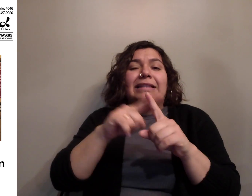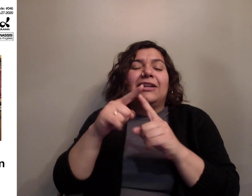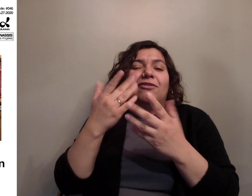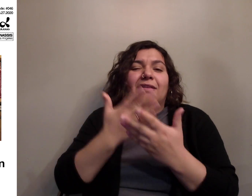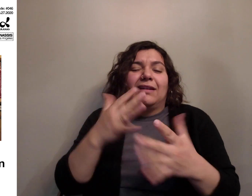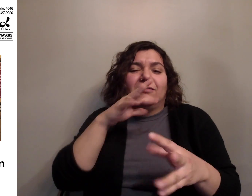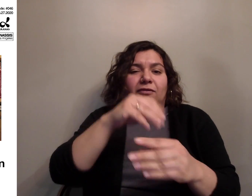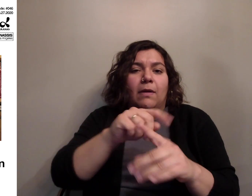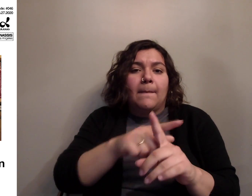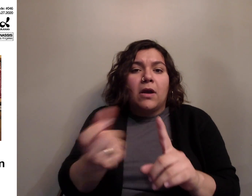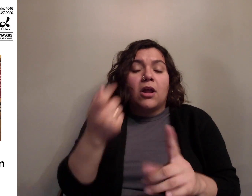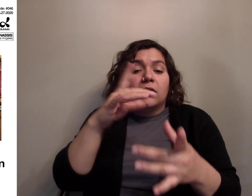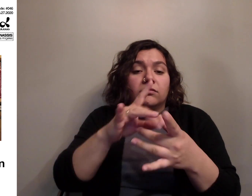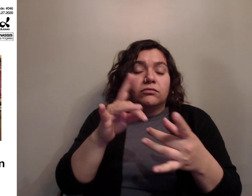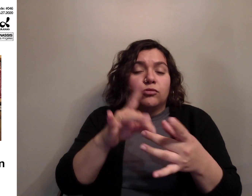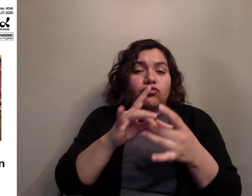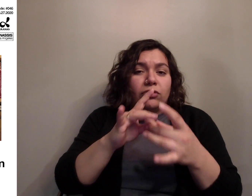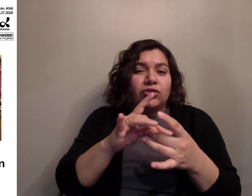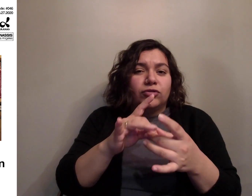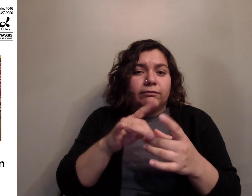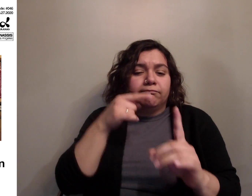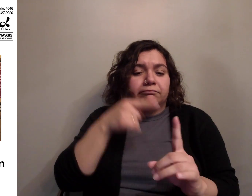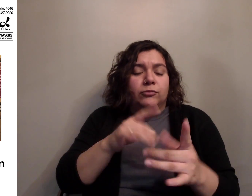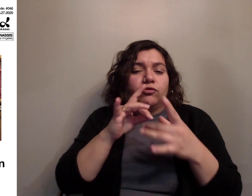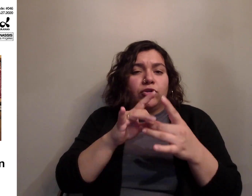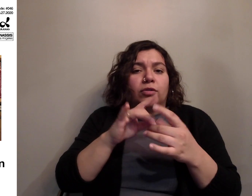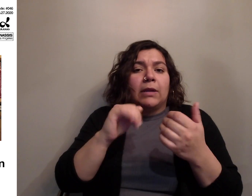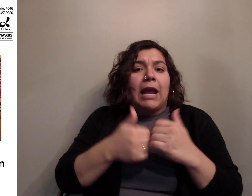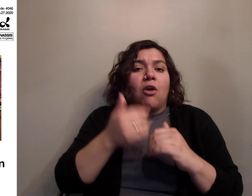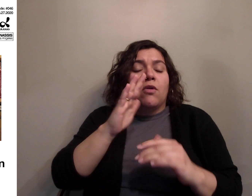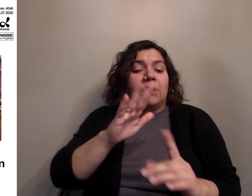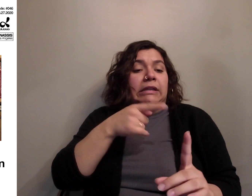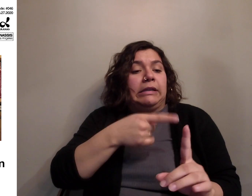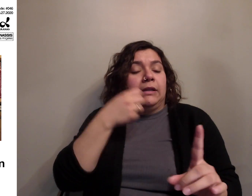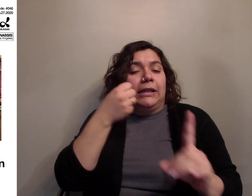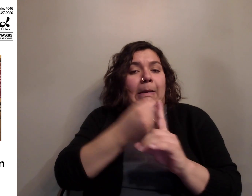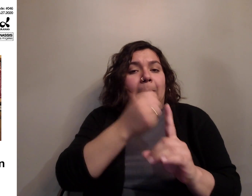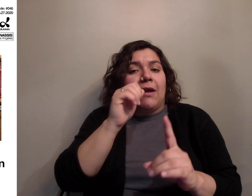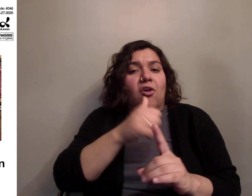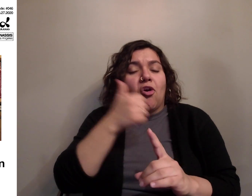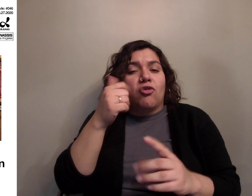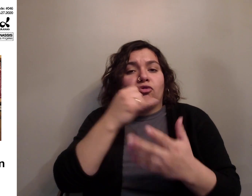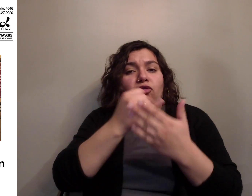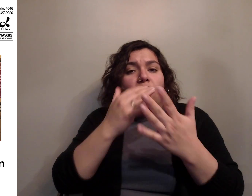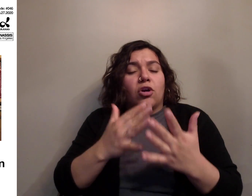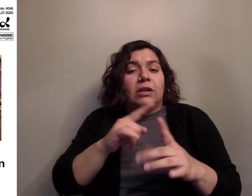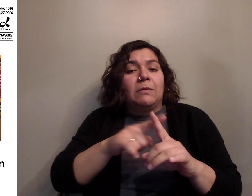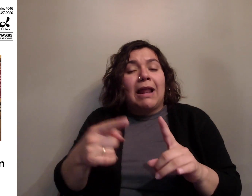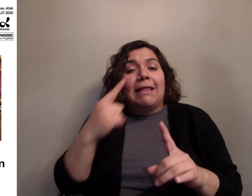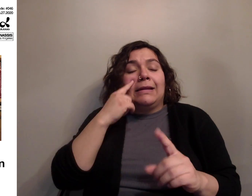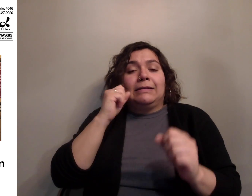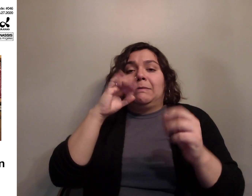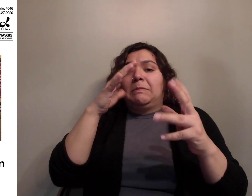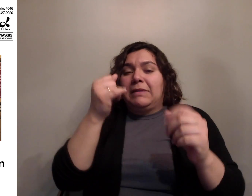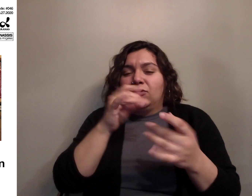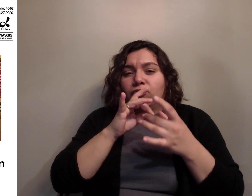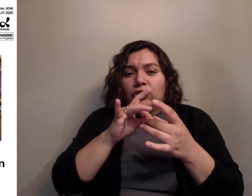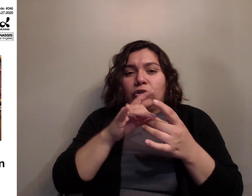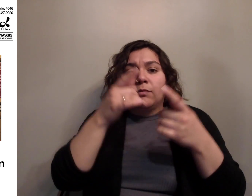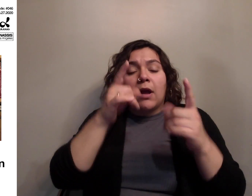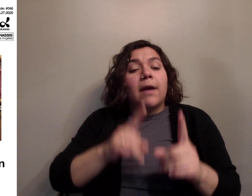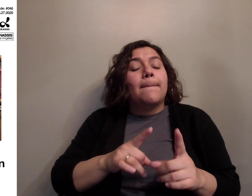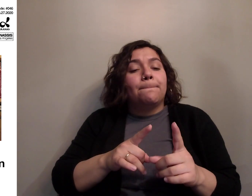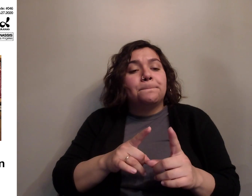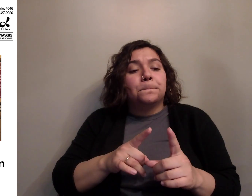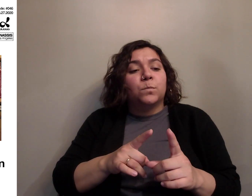and various other aspects. Really, the heart of the relationship is how he affected other artists. And it's a fascinating